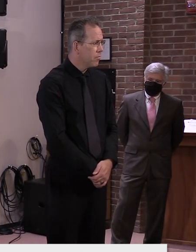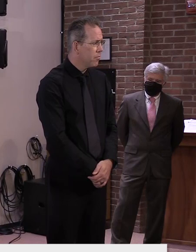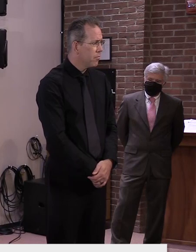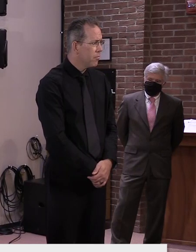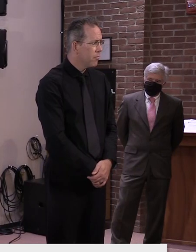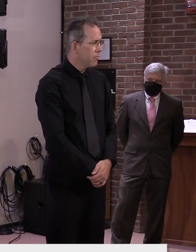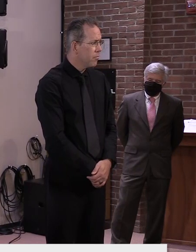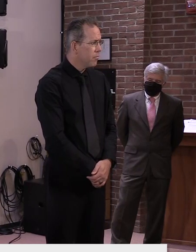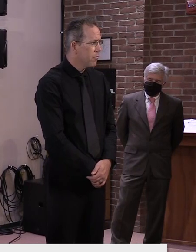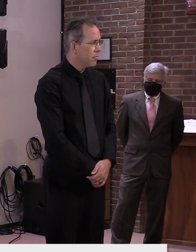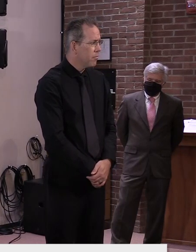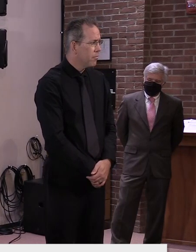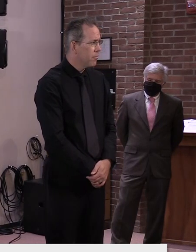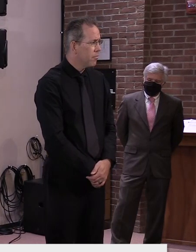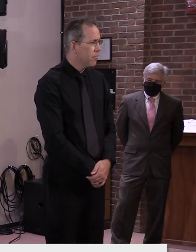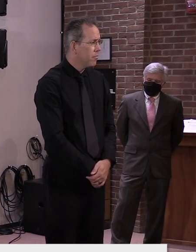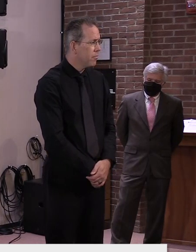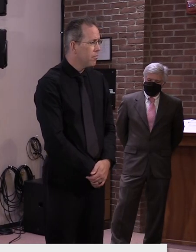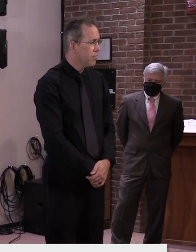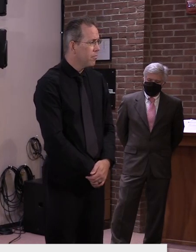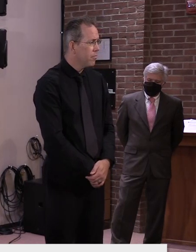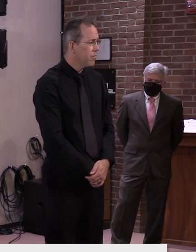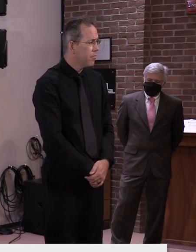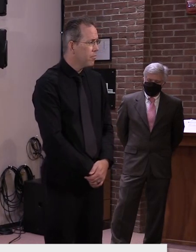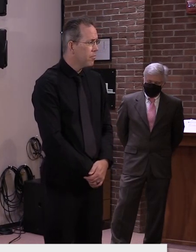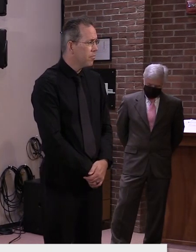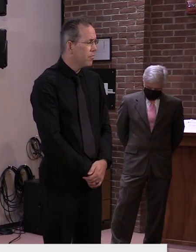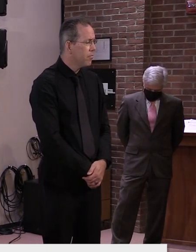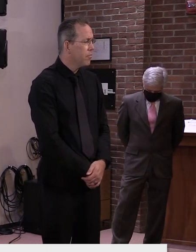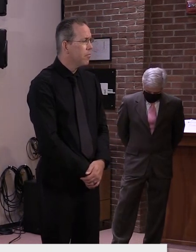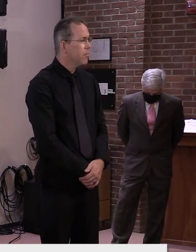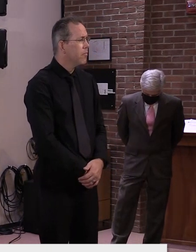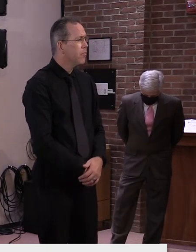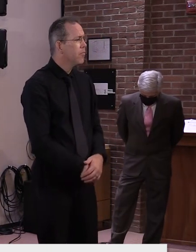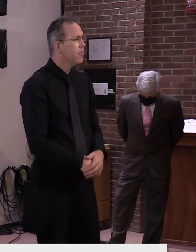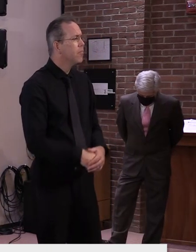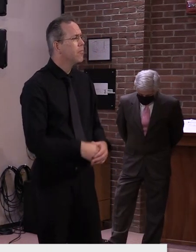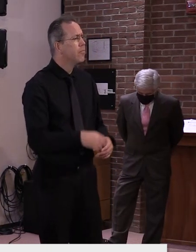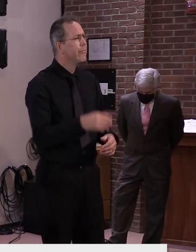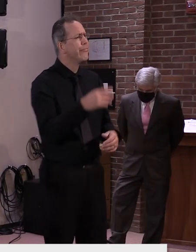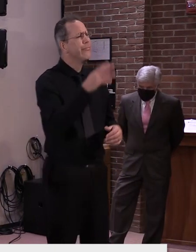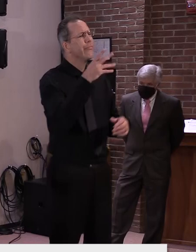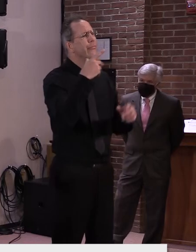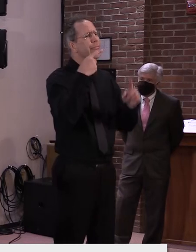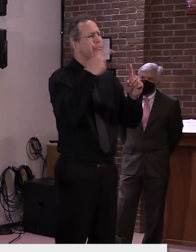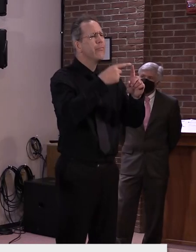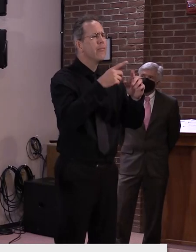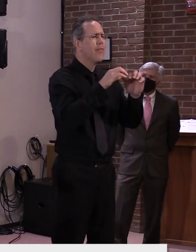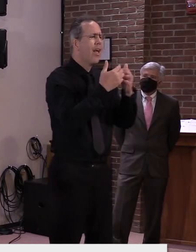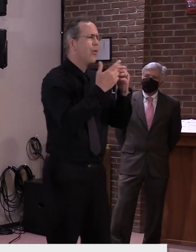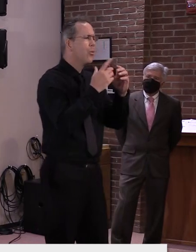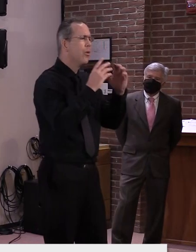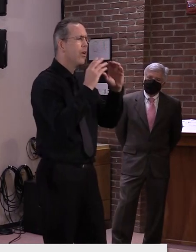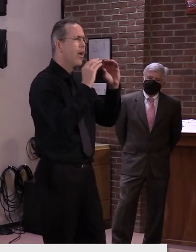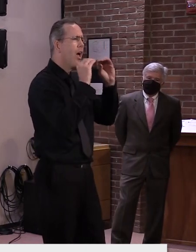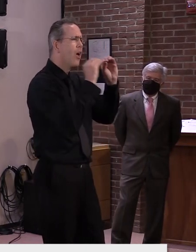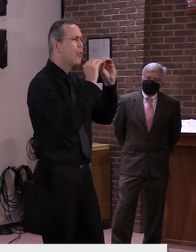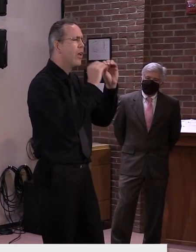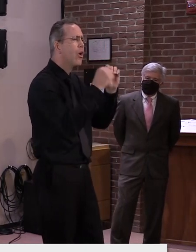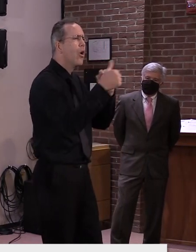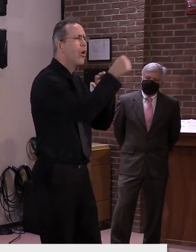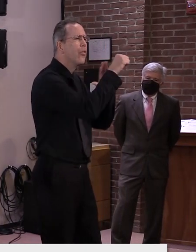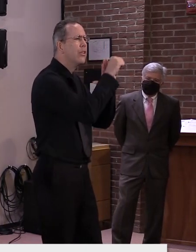contemplating coming to Vermont know what the rules are? I know I've had